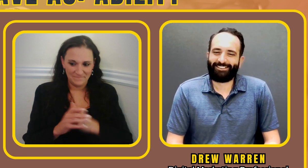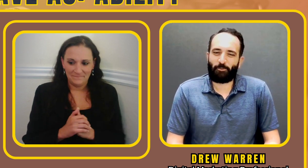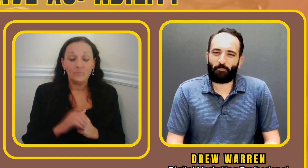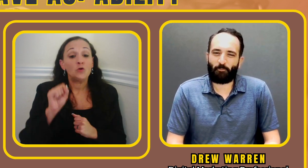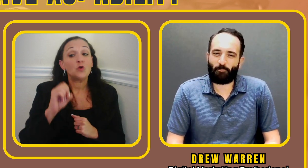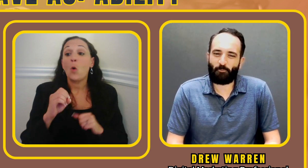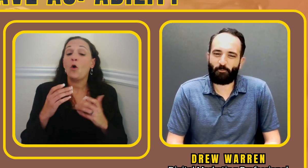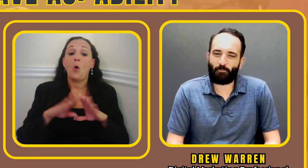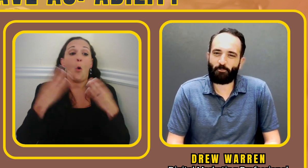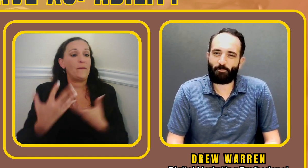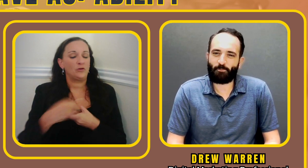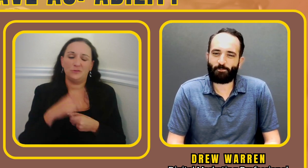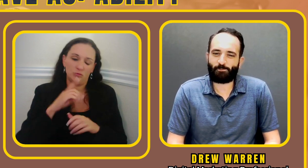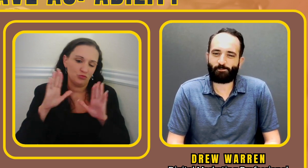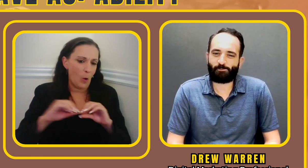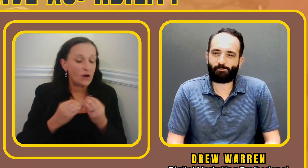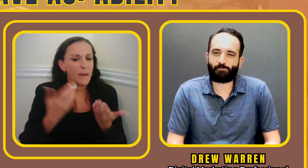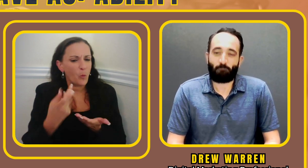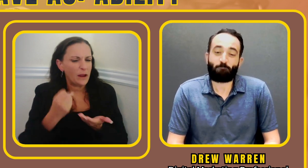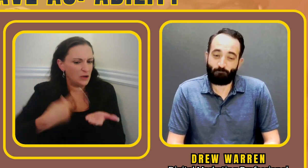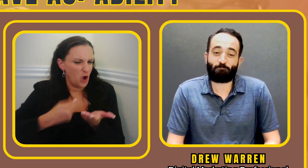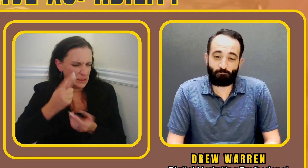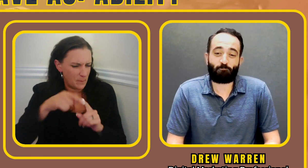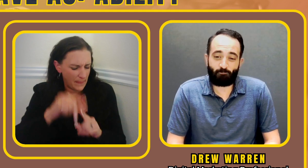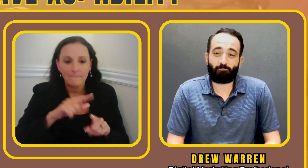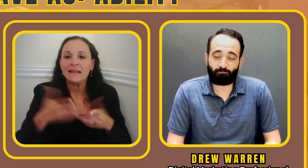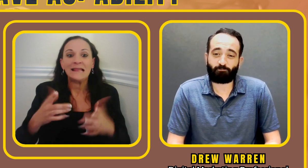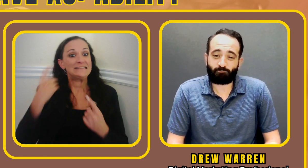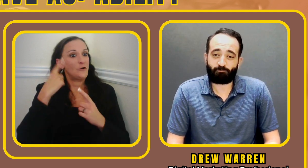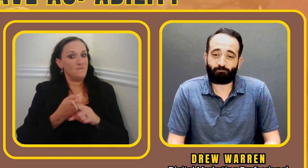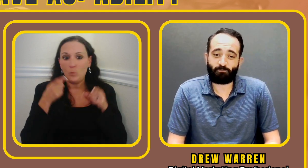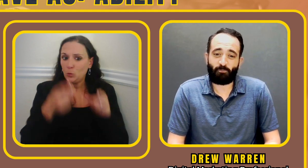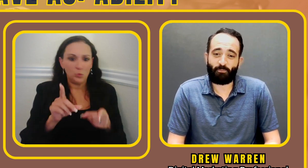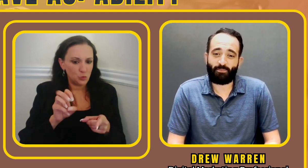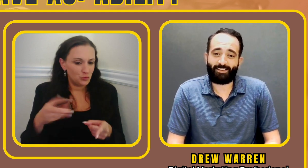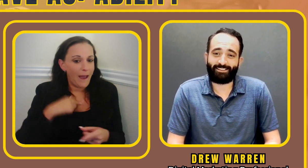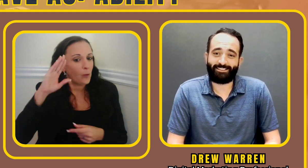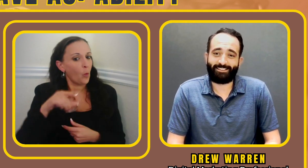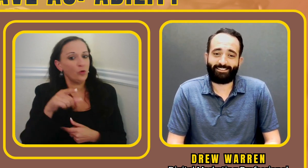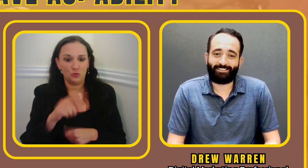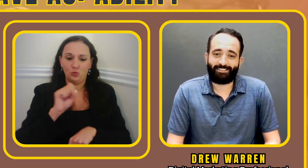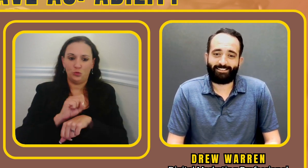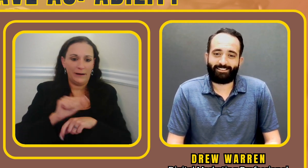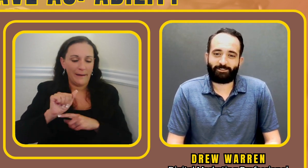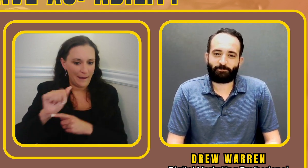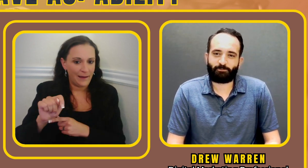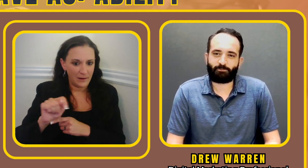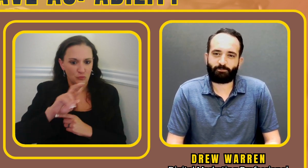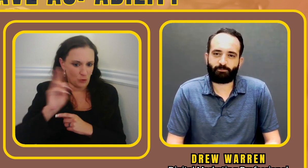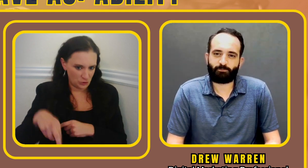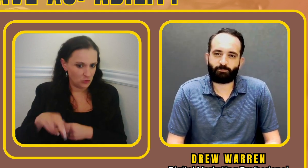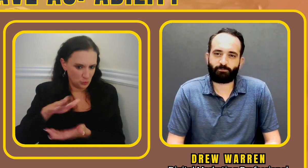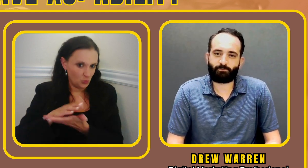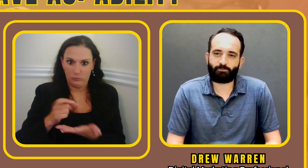So open inclusion, great organization. Maybe we could talk a little bit about that. But let's hear from you, Drew. I know you work at the Rochester School,